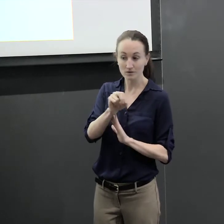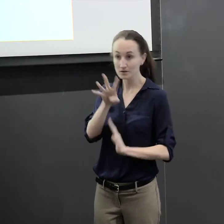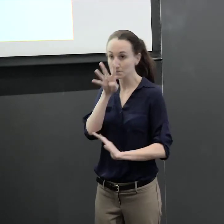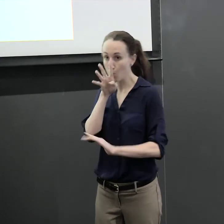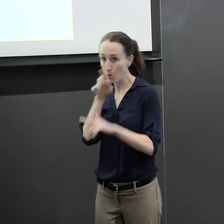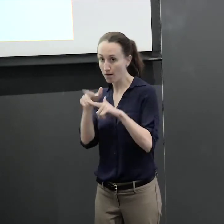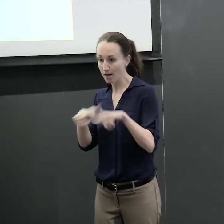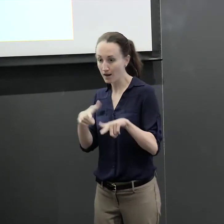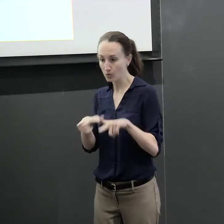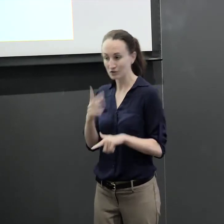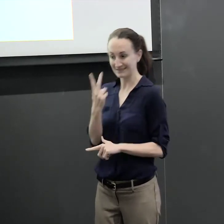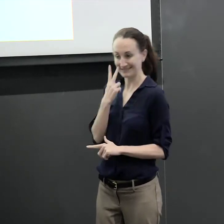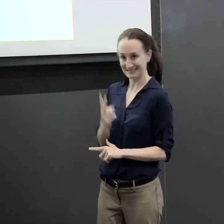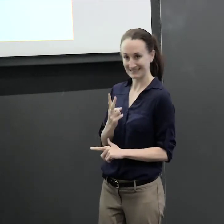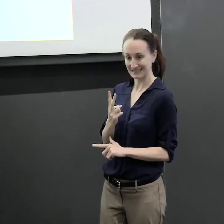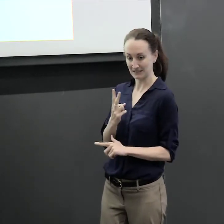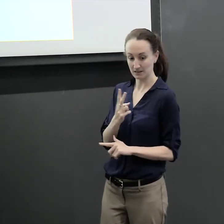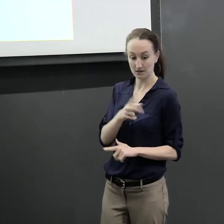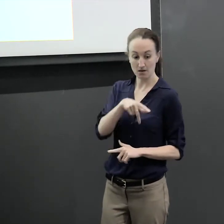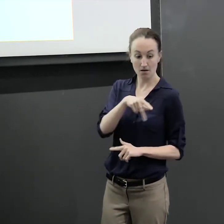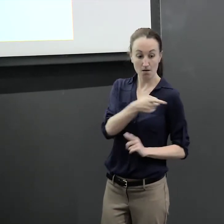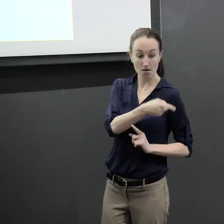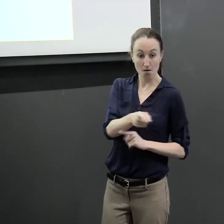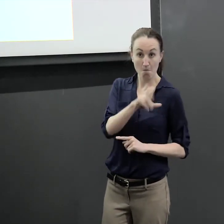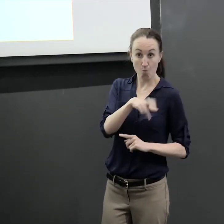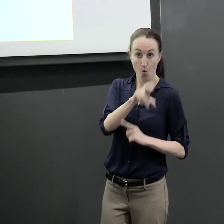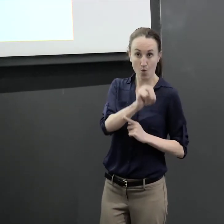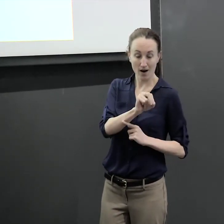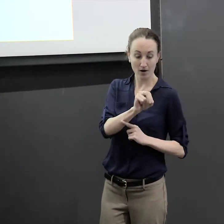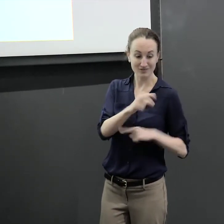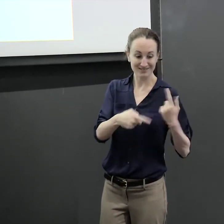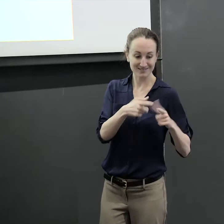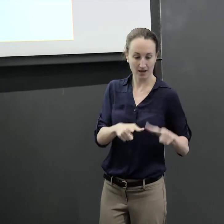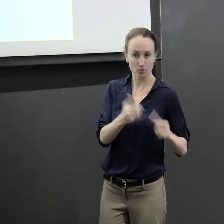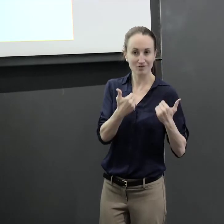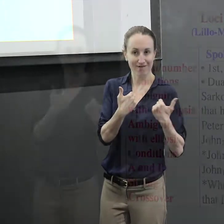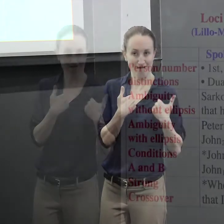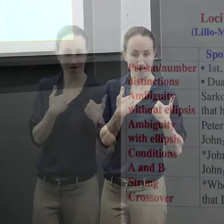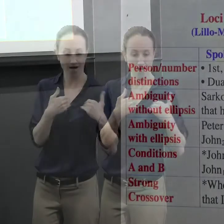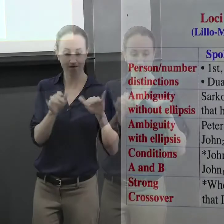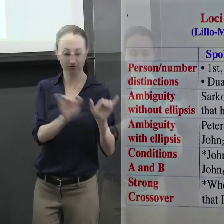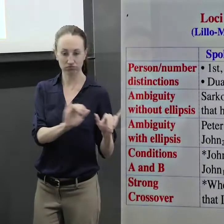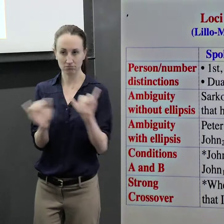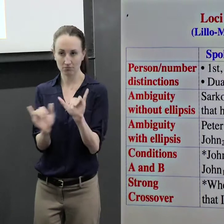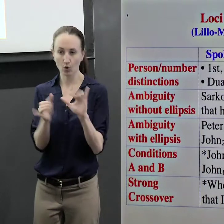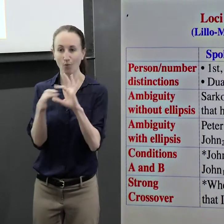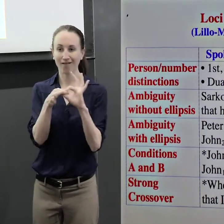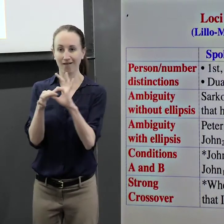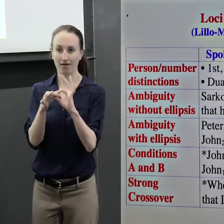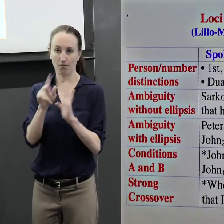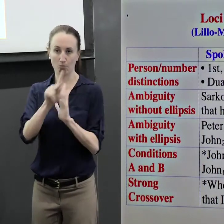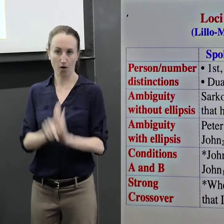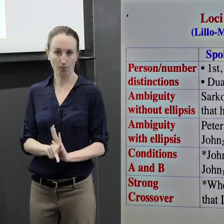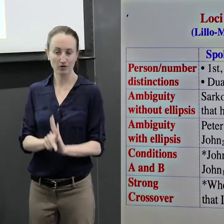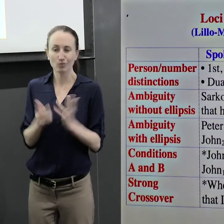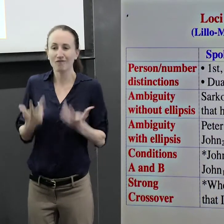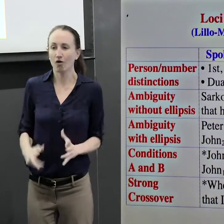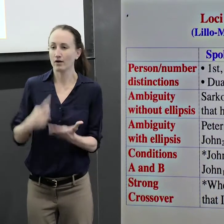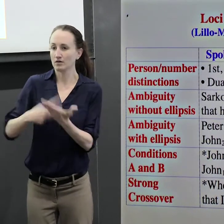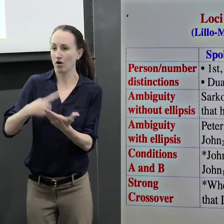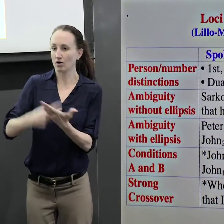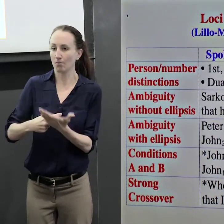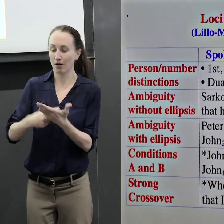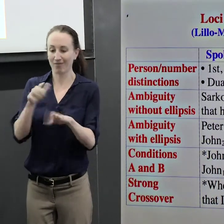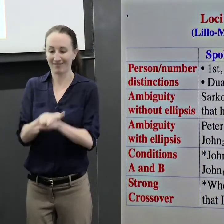see that pronouns in sign language have related properties. I already discussed the distinction